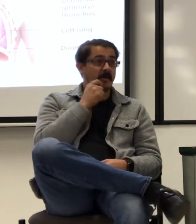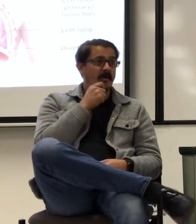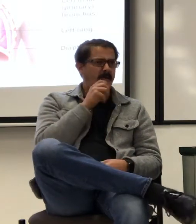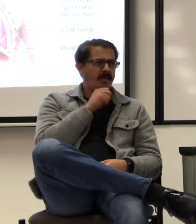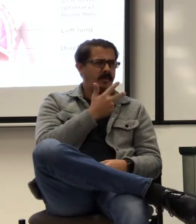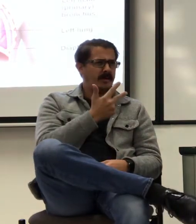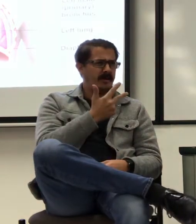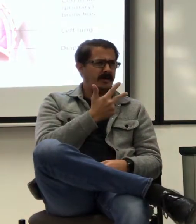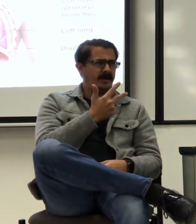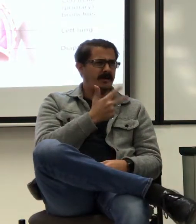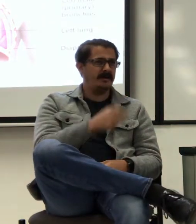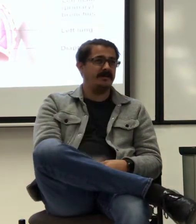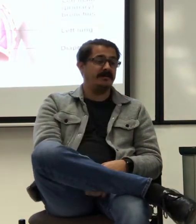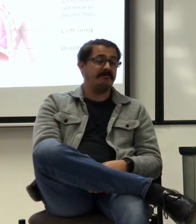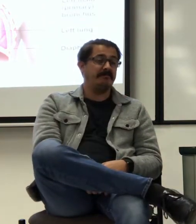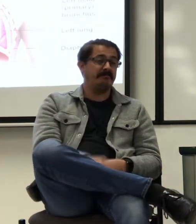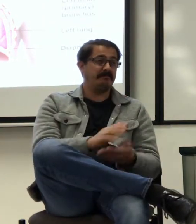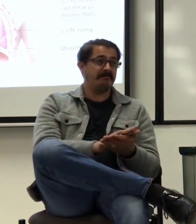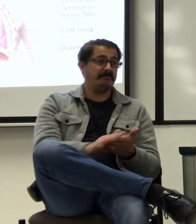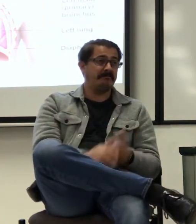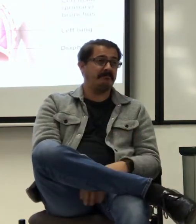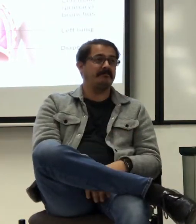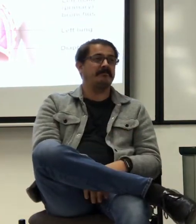You have what's called the conducting zone.